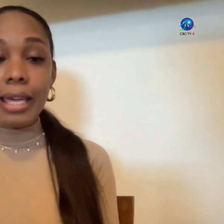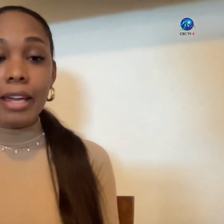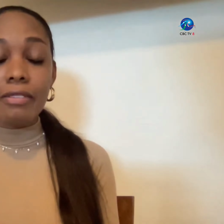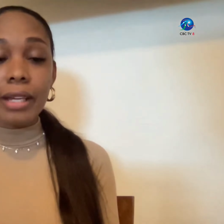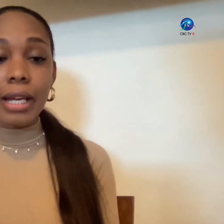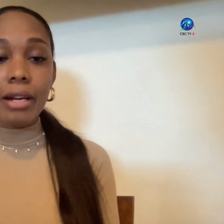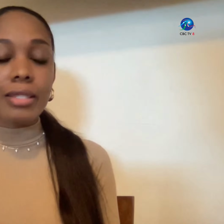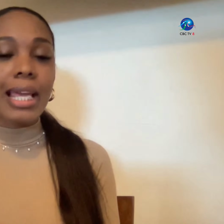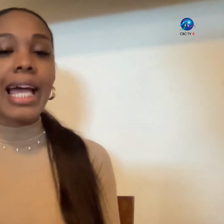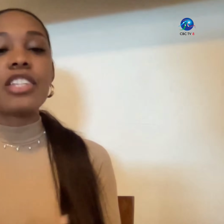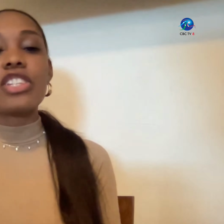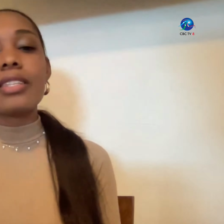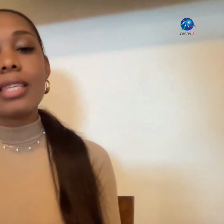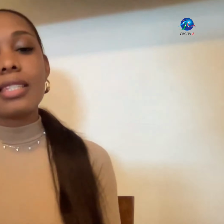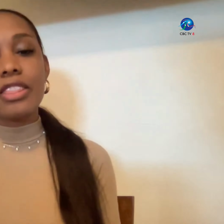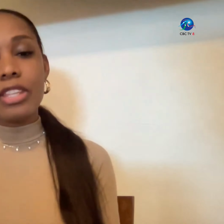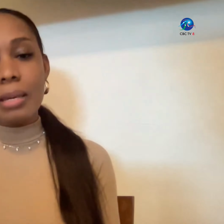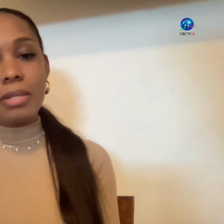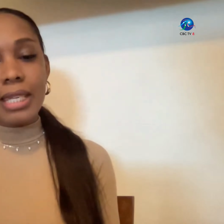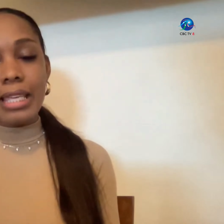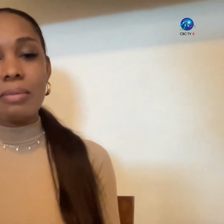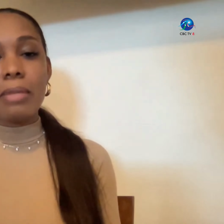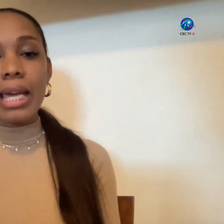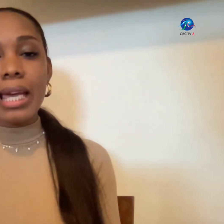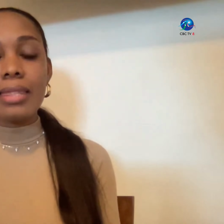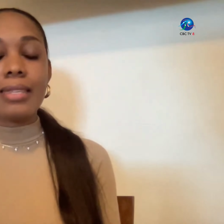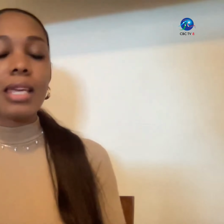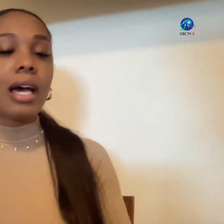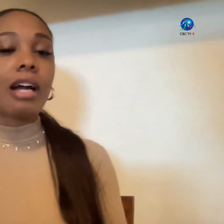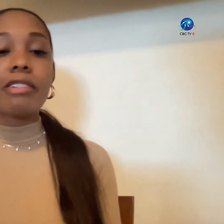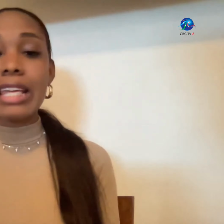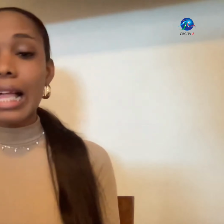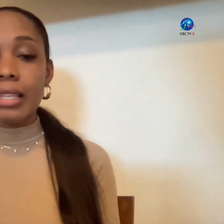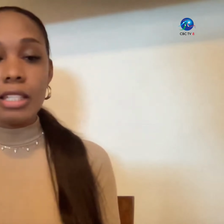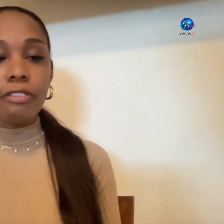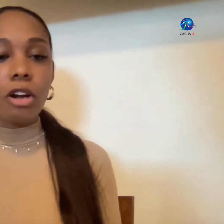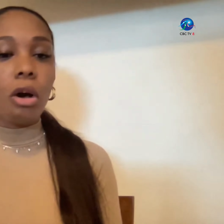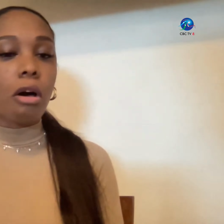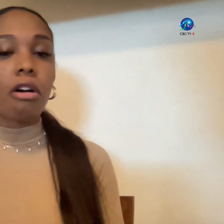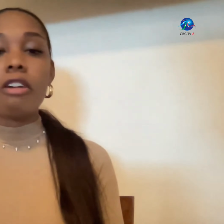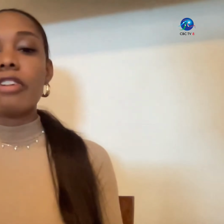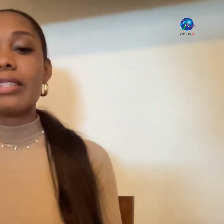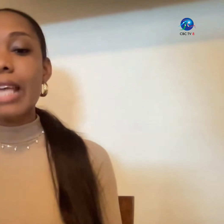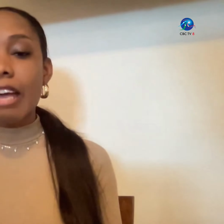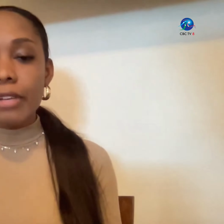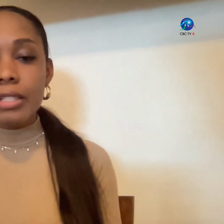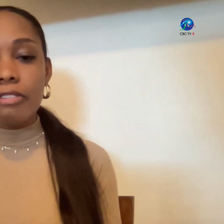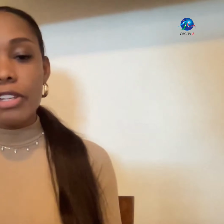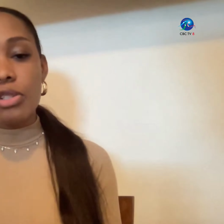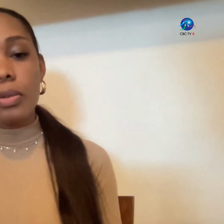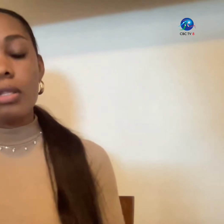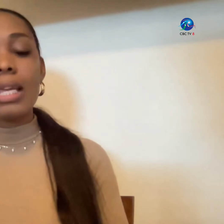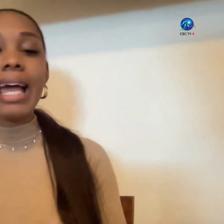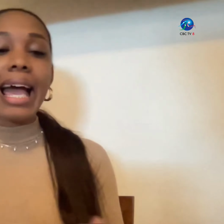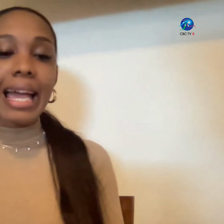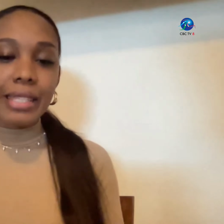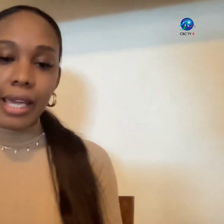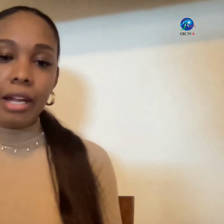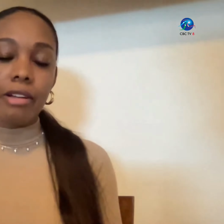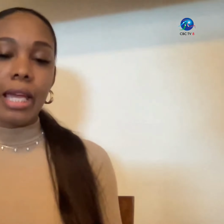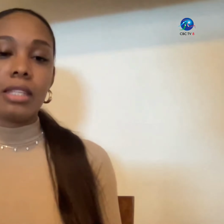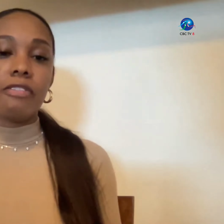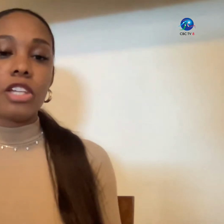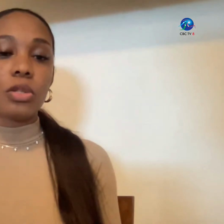how they can take care of their ears and just as the theme say it's making this a reality for all for deaf individuals